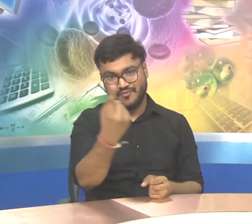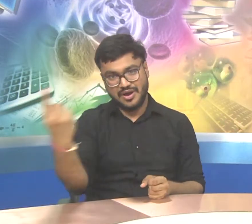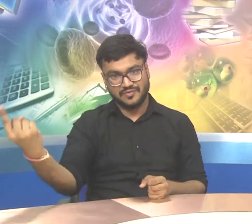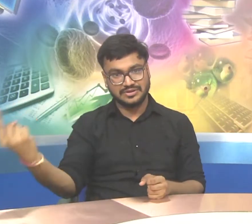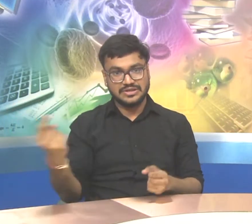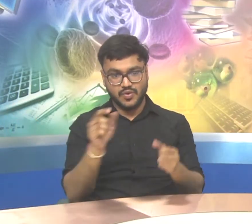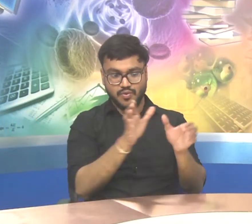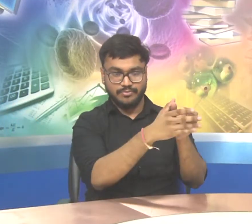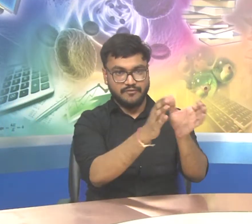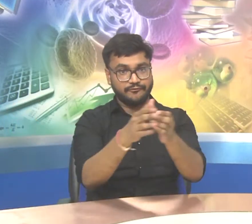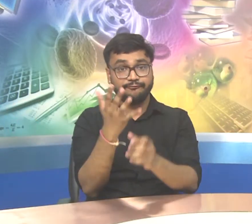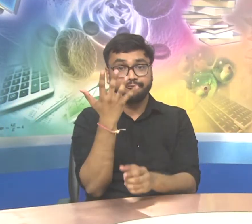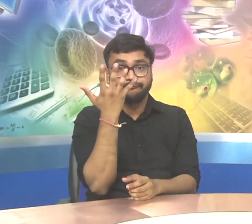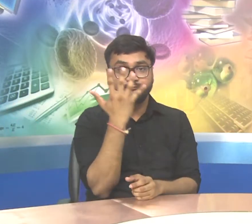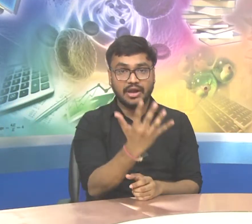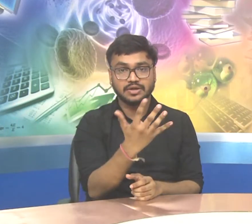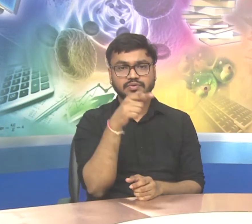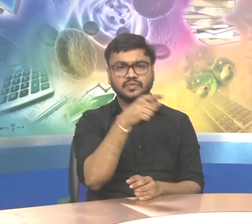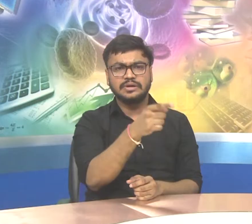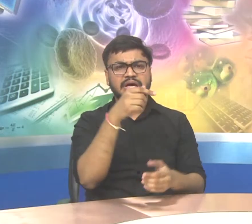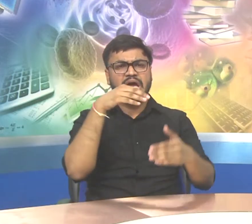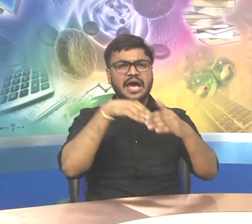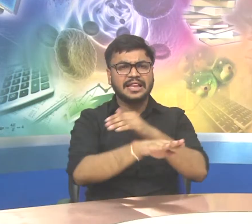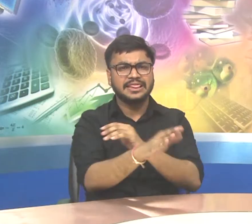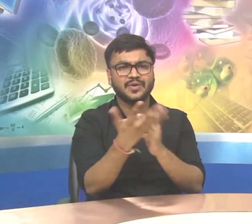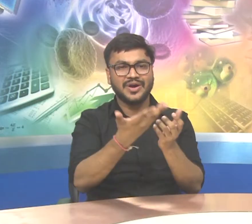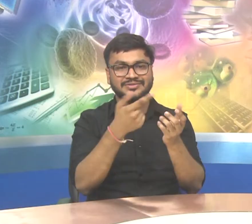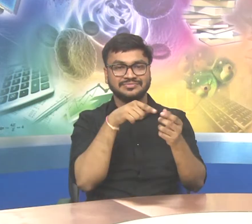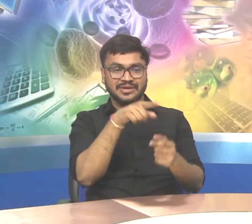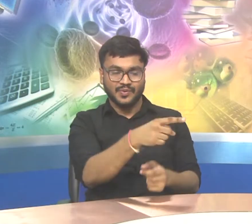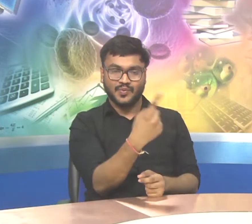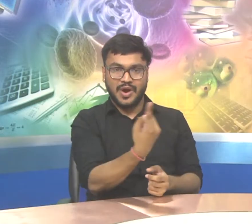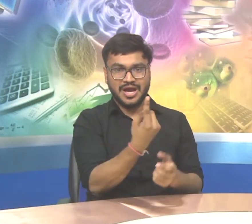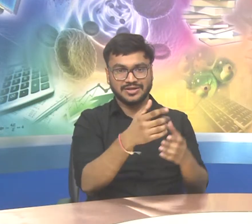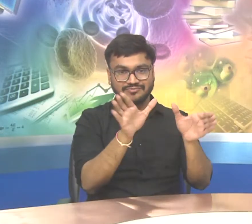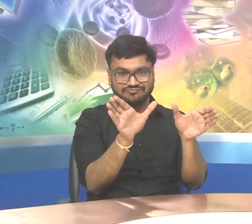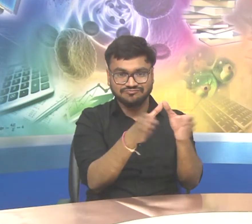friends and each person represents one stage.